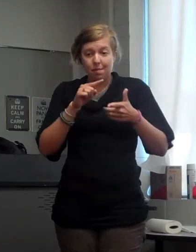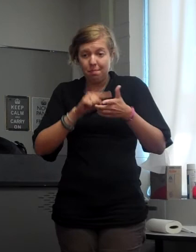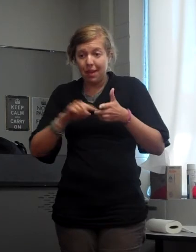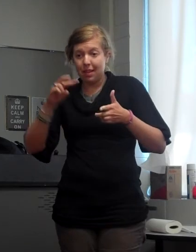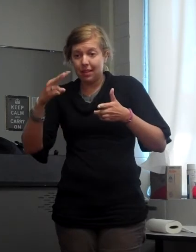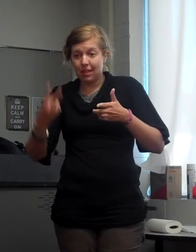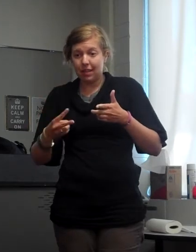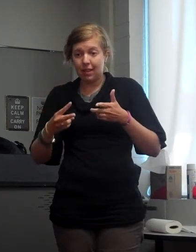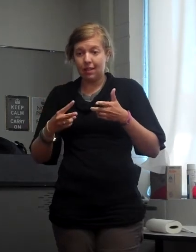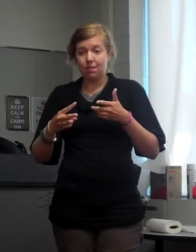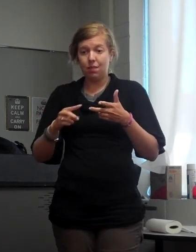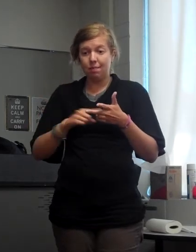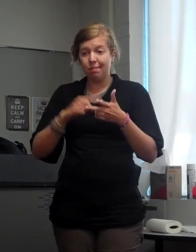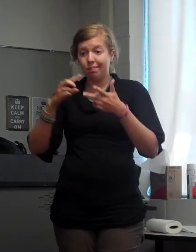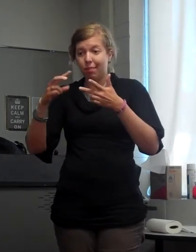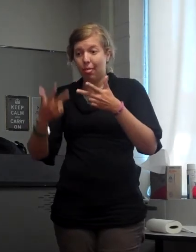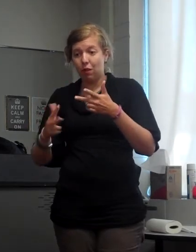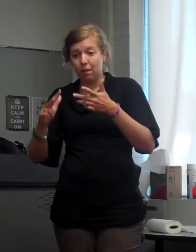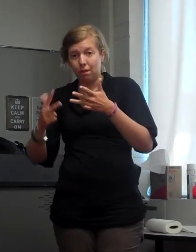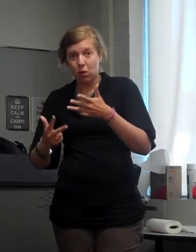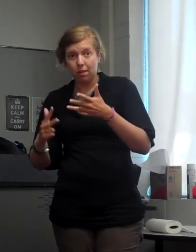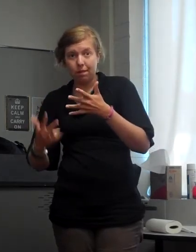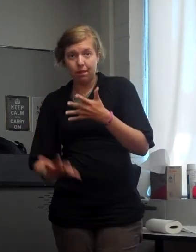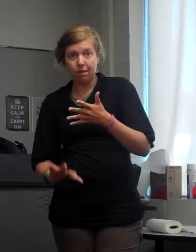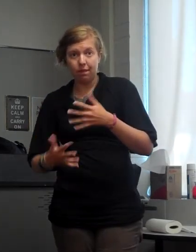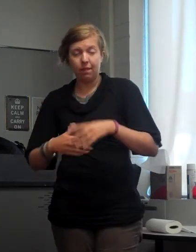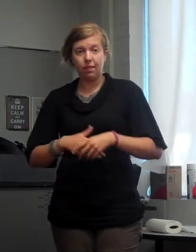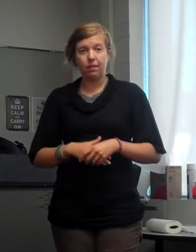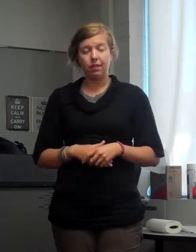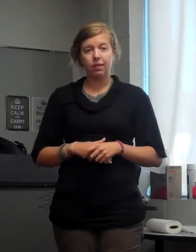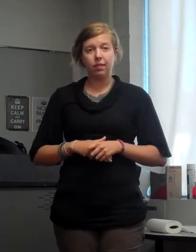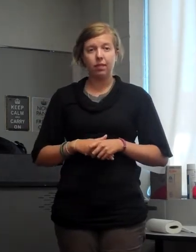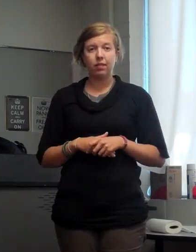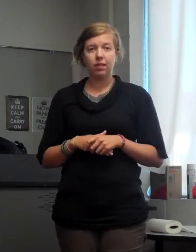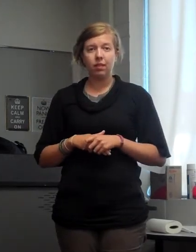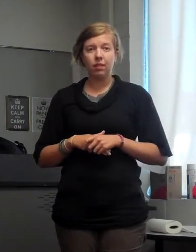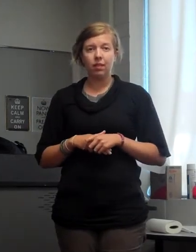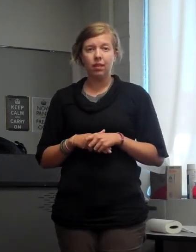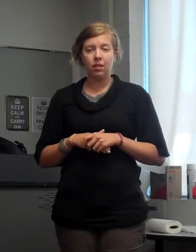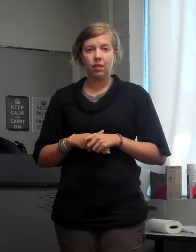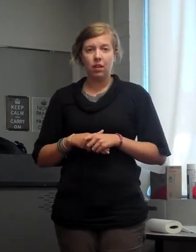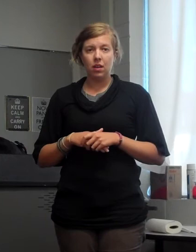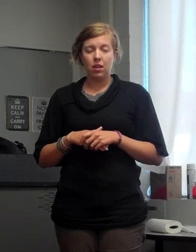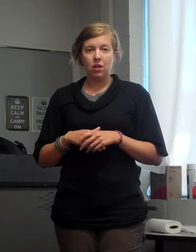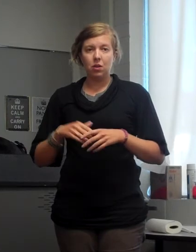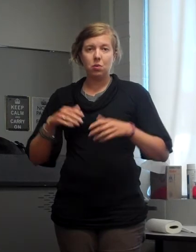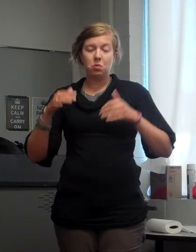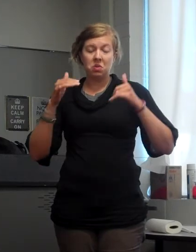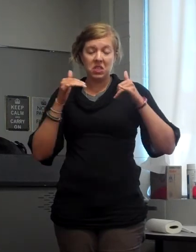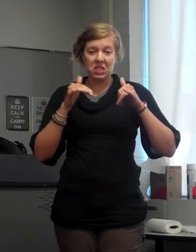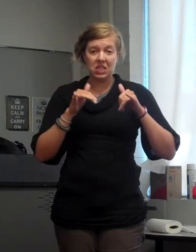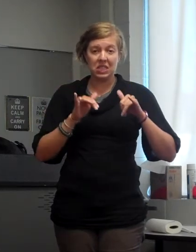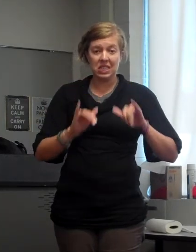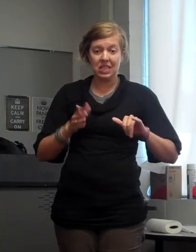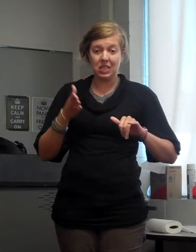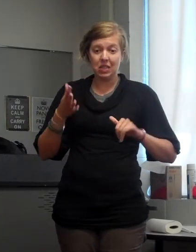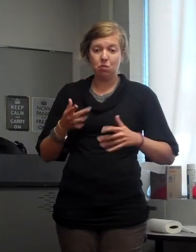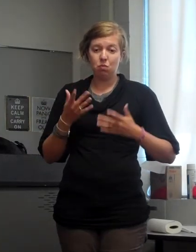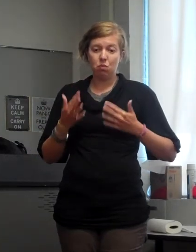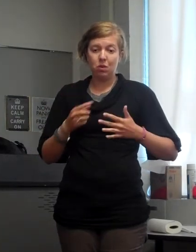that. And it just keeps snowballing until you're done. We're still in that snowball. We got a while, but we're still in